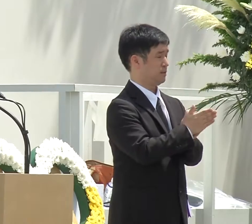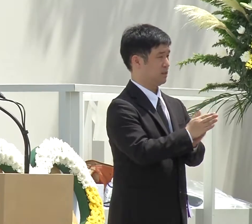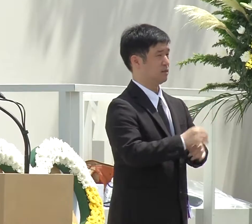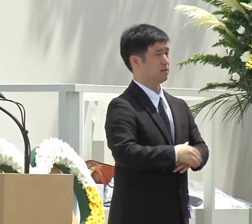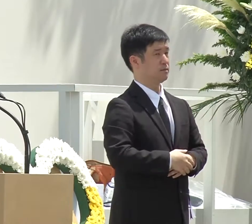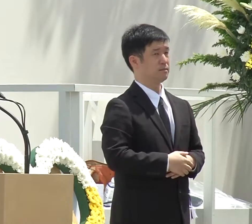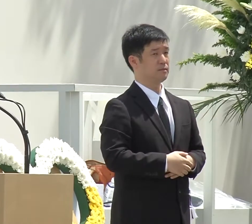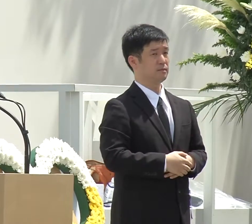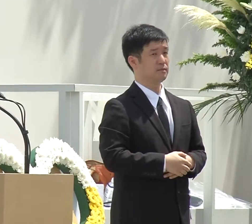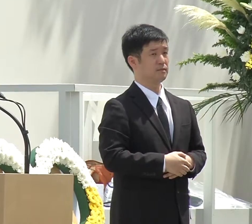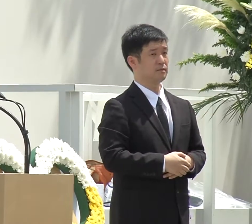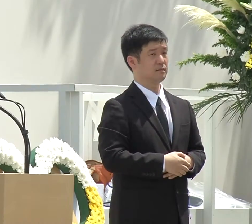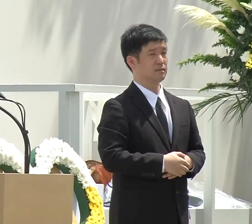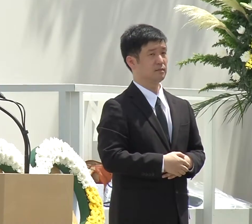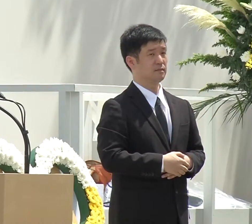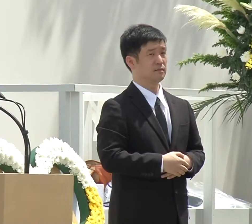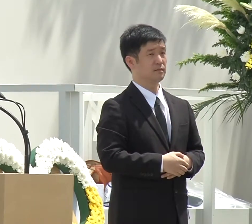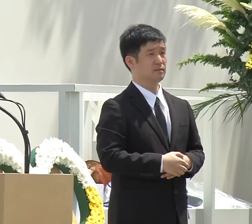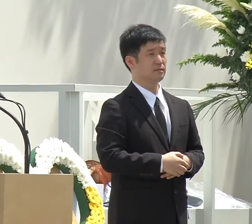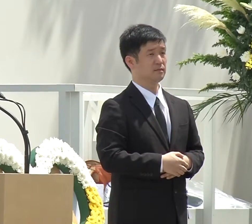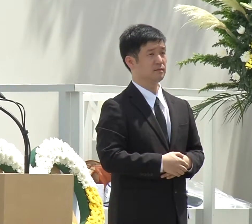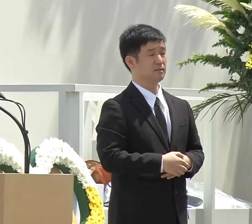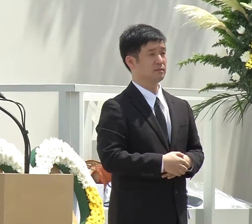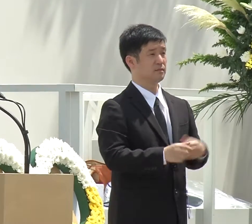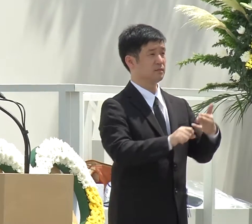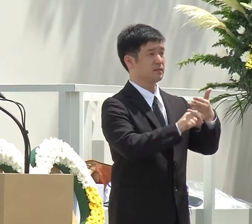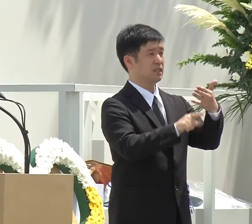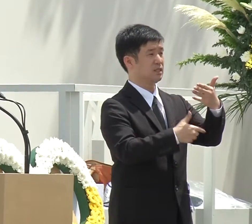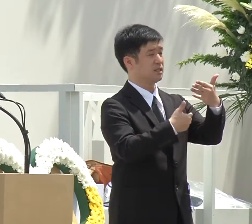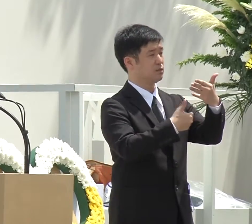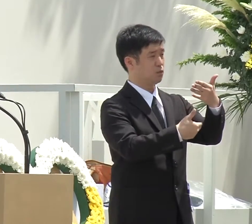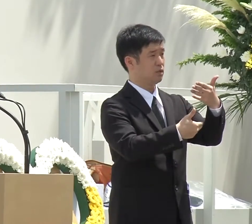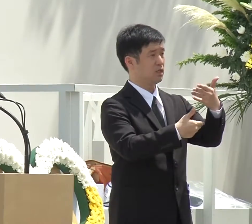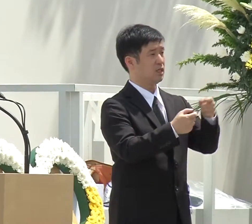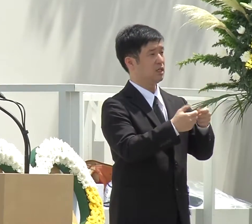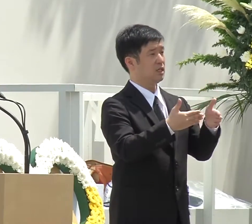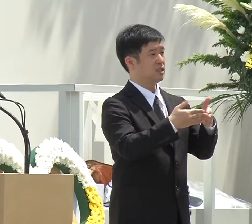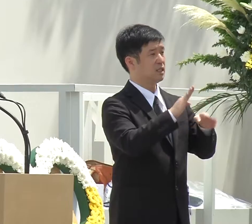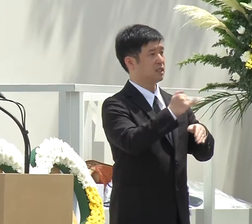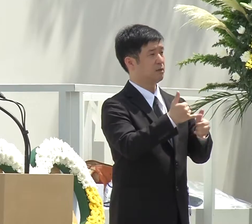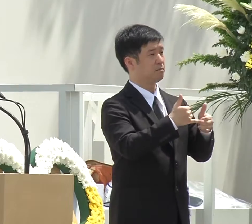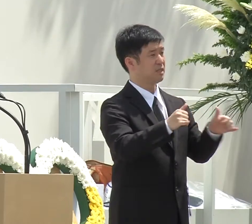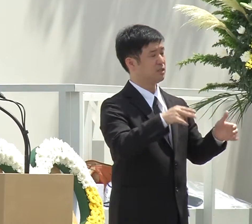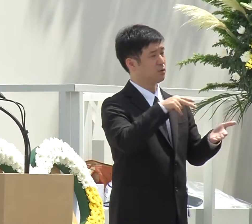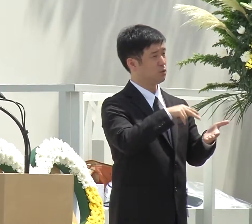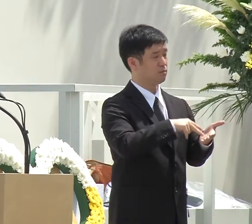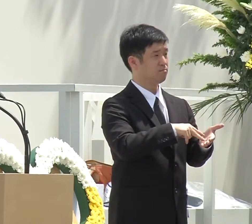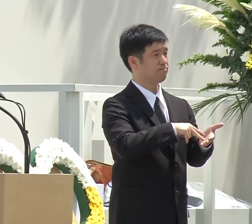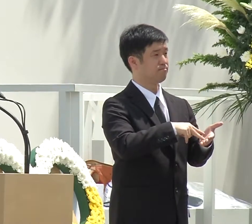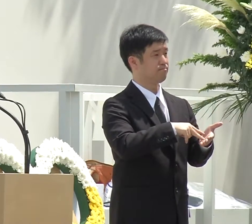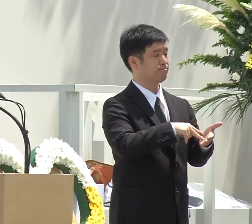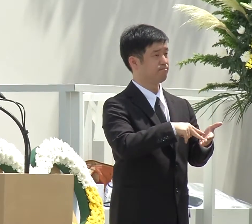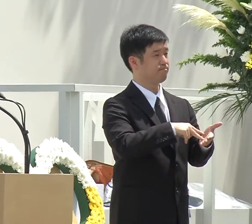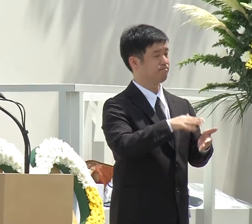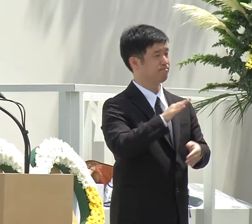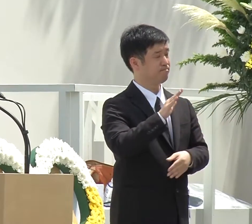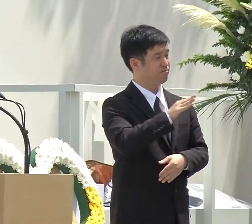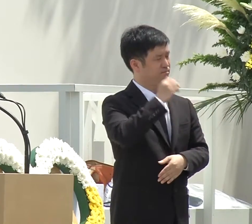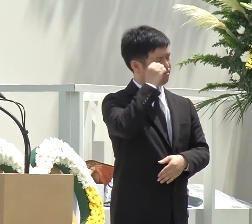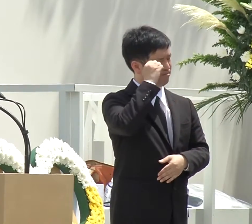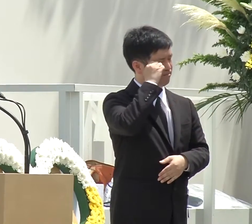the way to provide relief to those in Nagasaki who are in similar circumstances. August 9th is